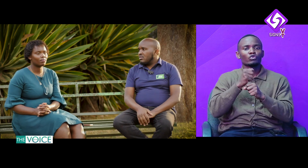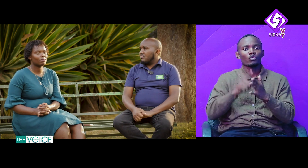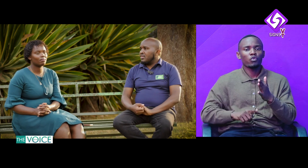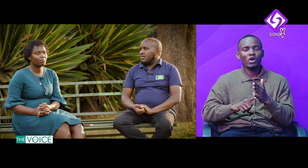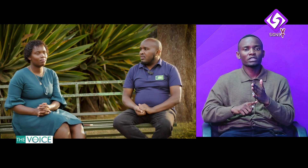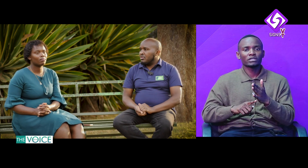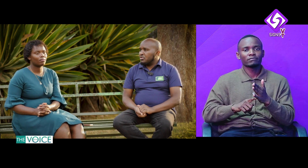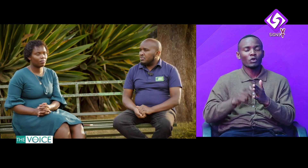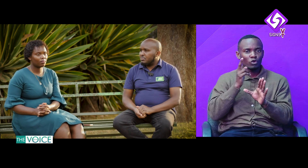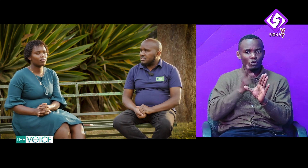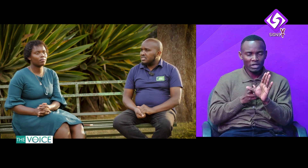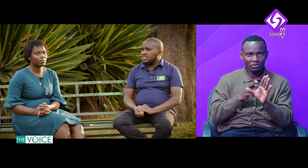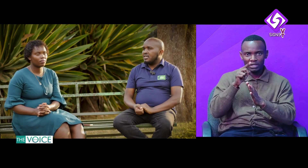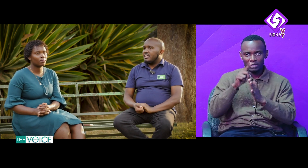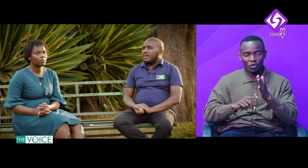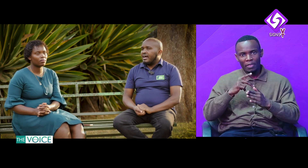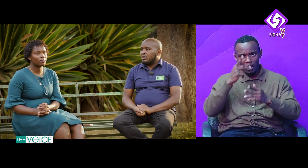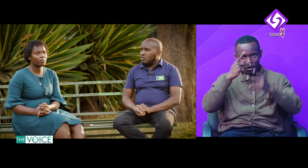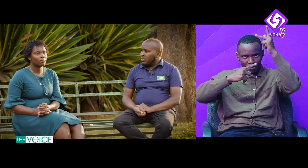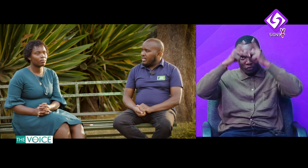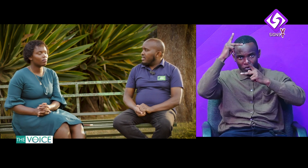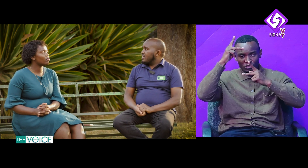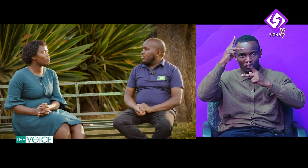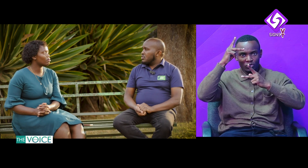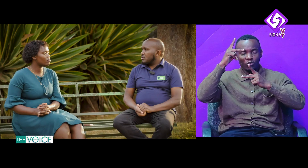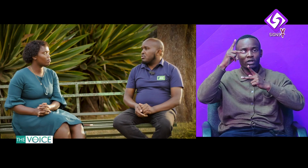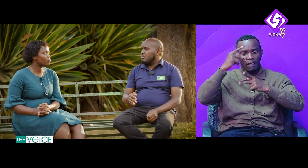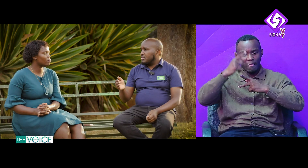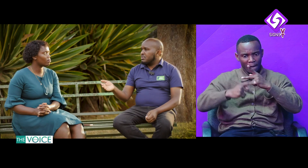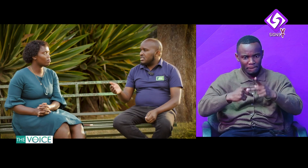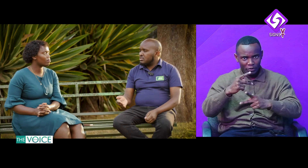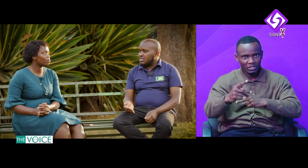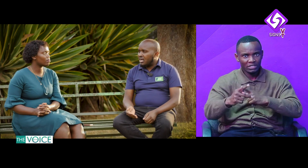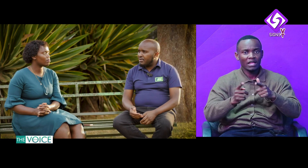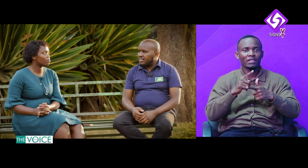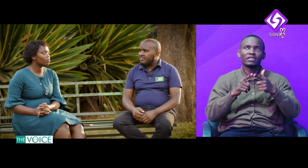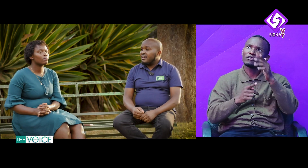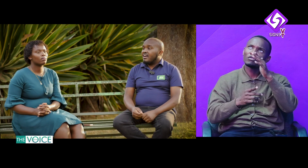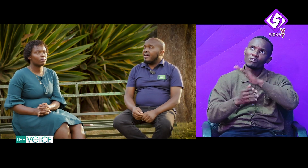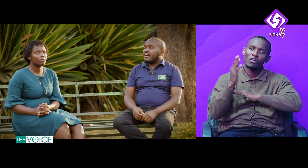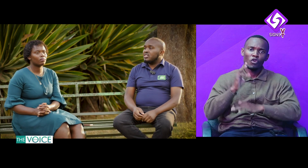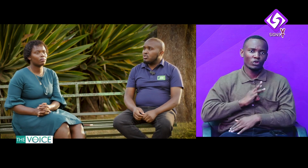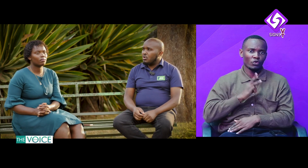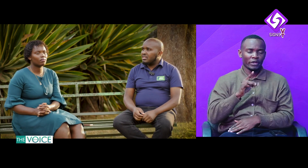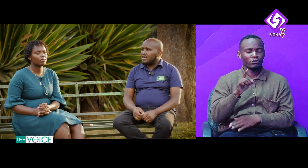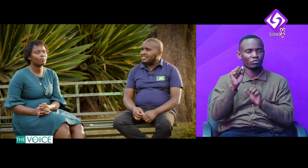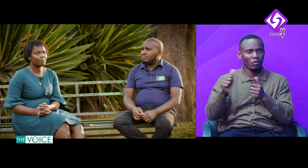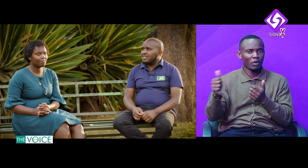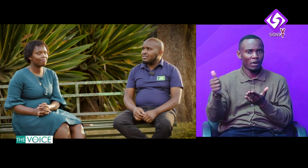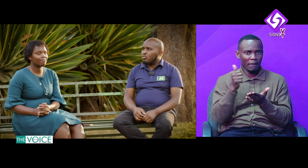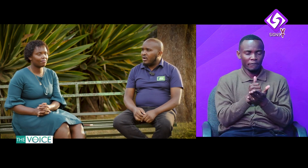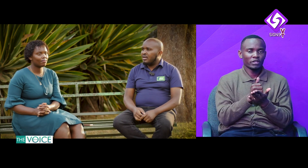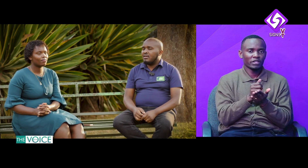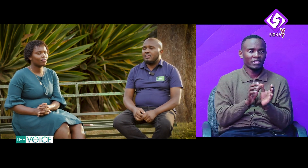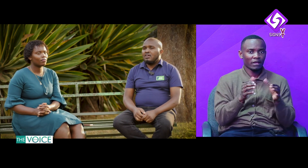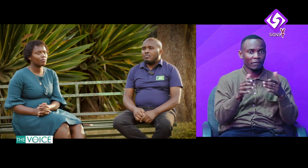process of the recruitment process. And God willing, and if all goes well, you'll be admitted into the company. And I can assure you one thing, KCB